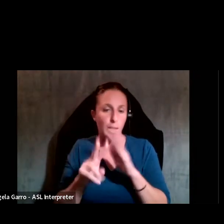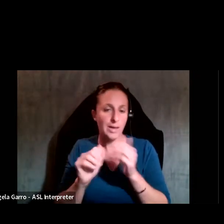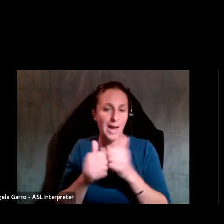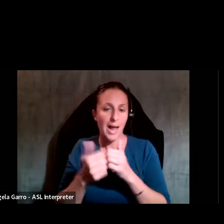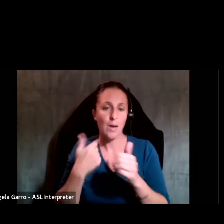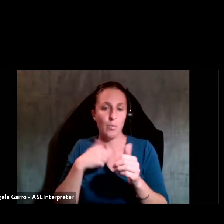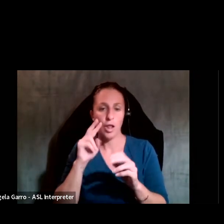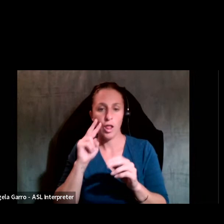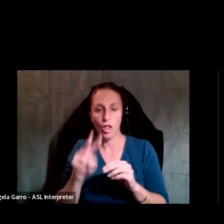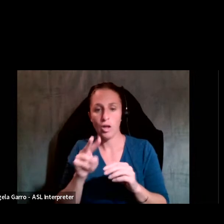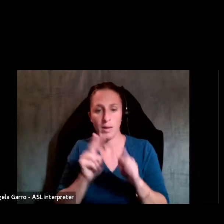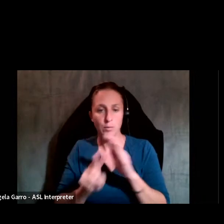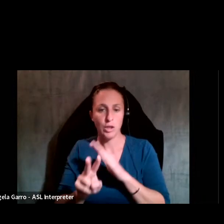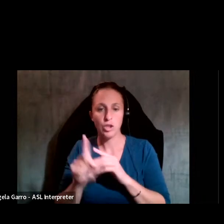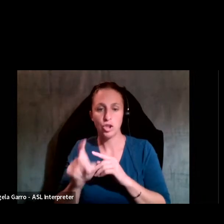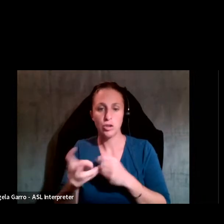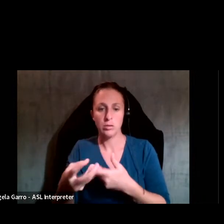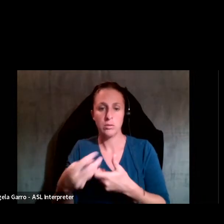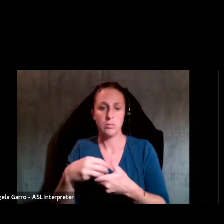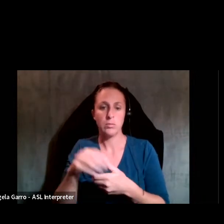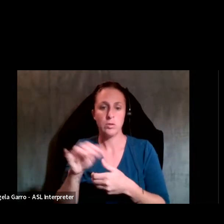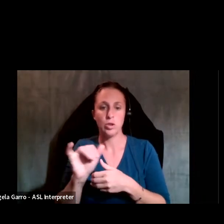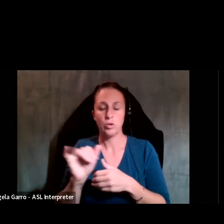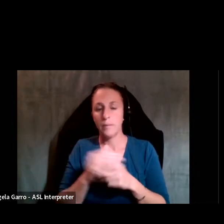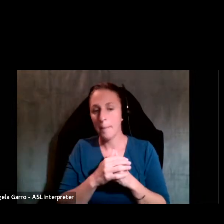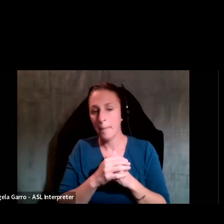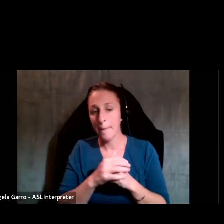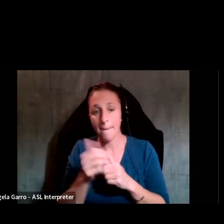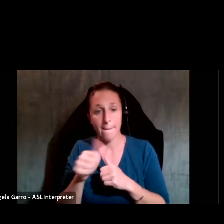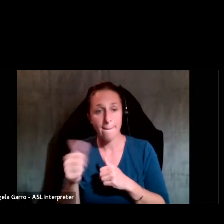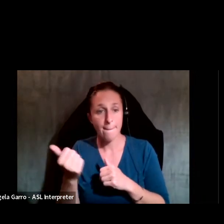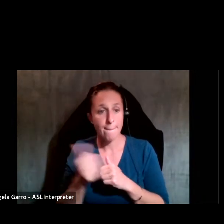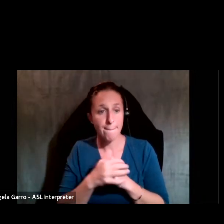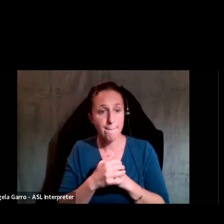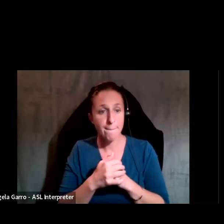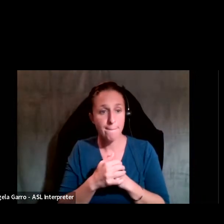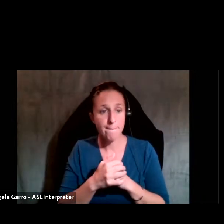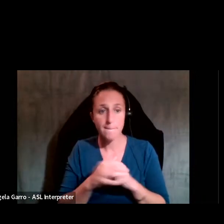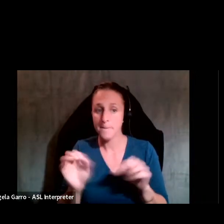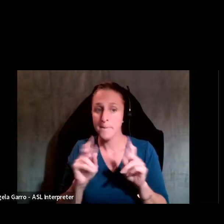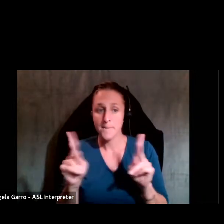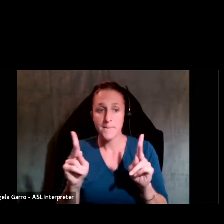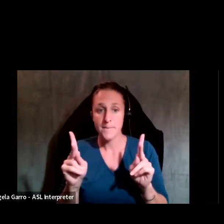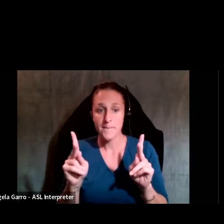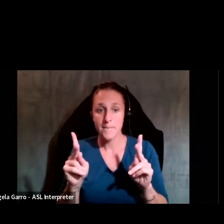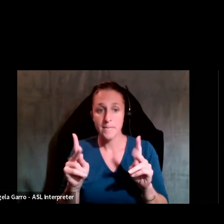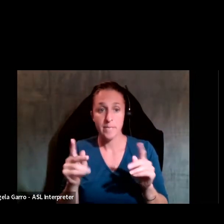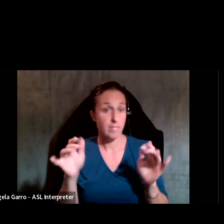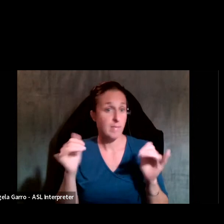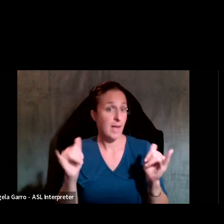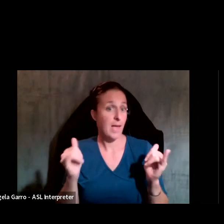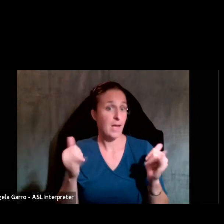and stuff should be part of that too. Anything else? Okay,